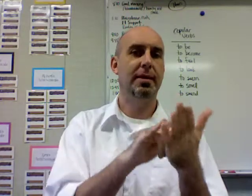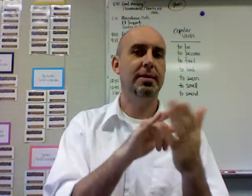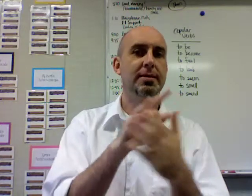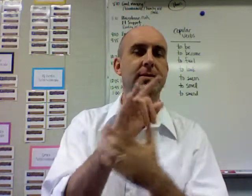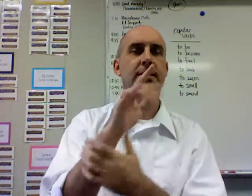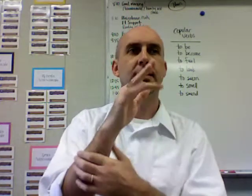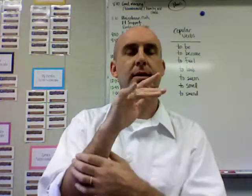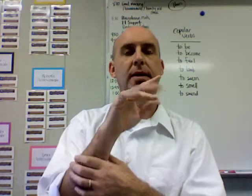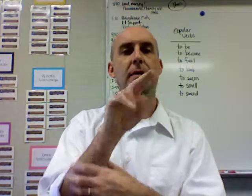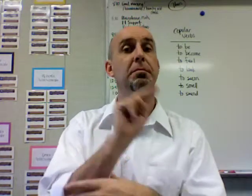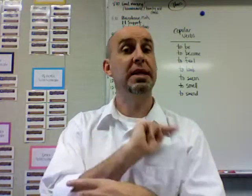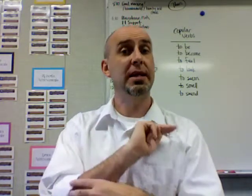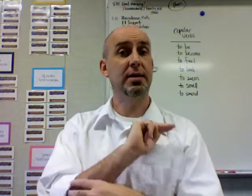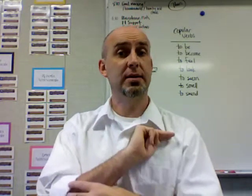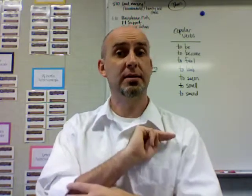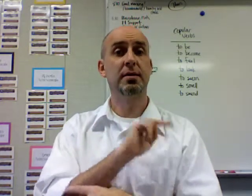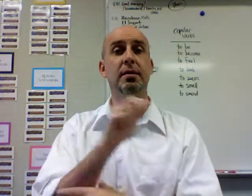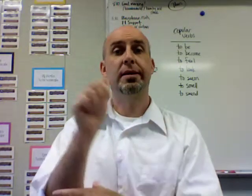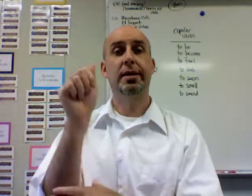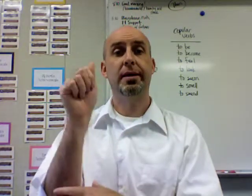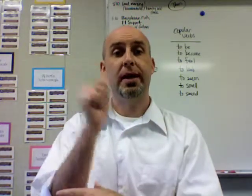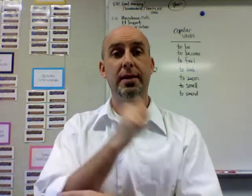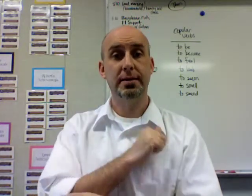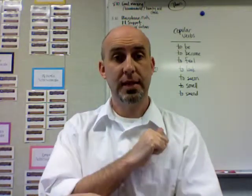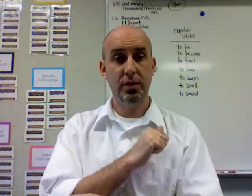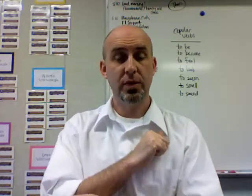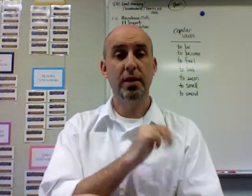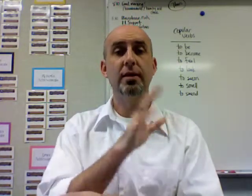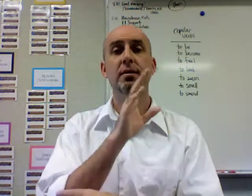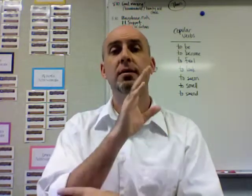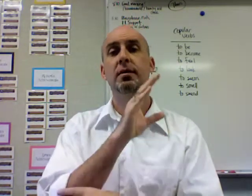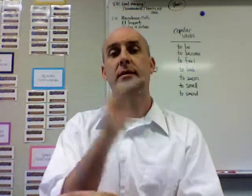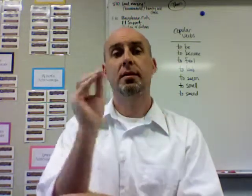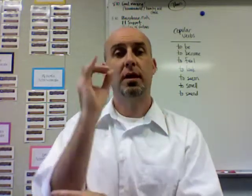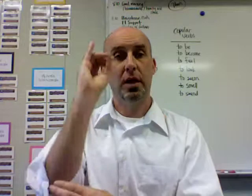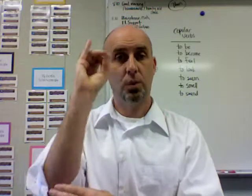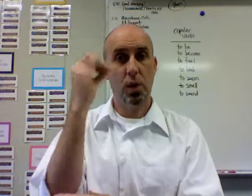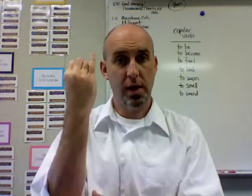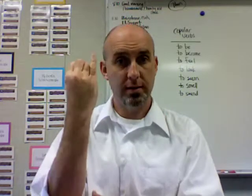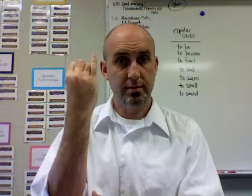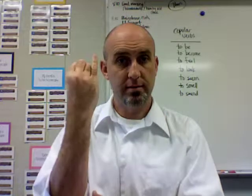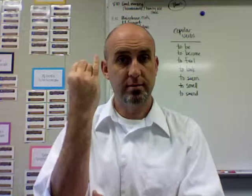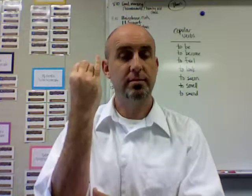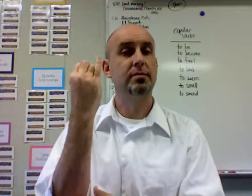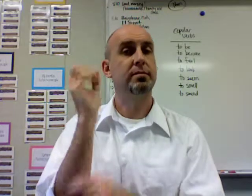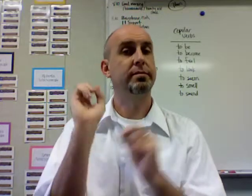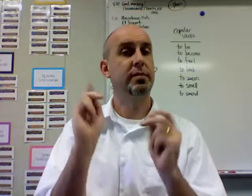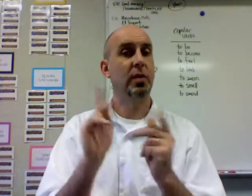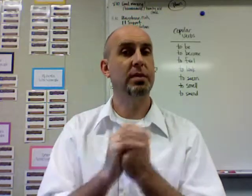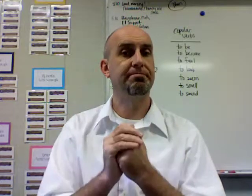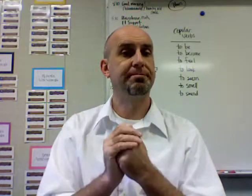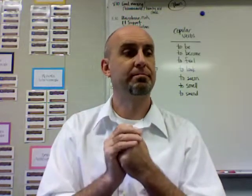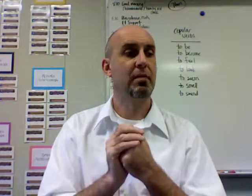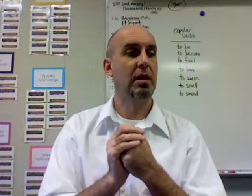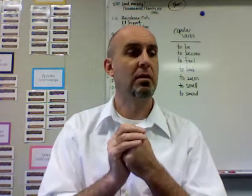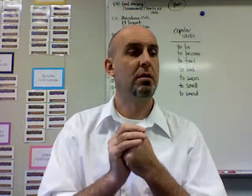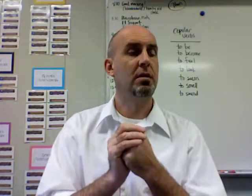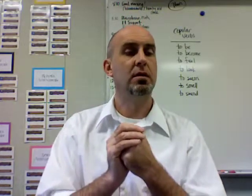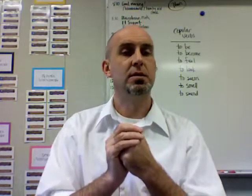is Nick and Alexandria and Juan. Alright? So